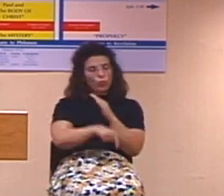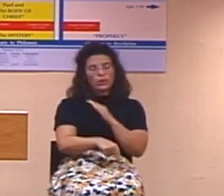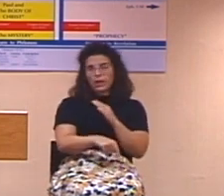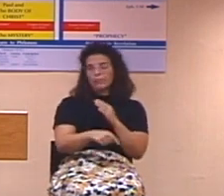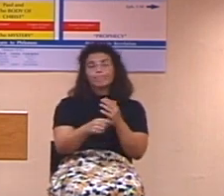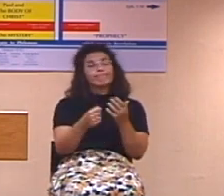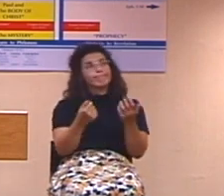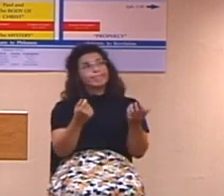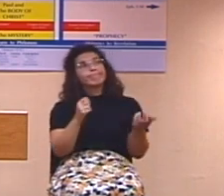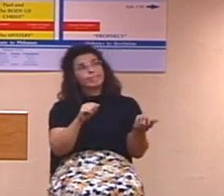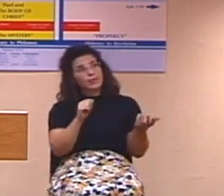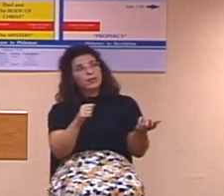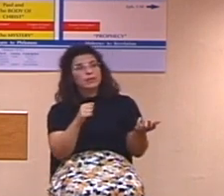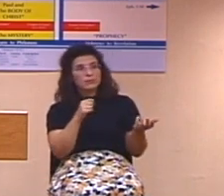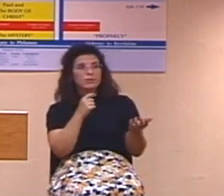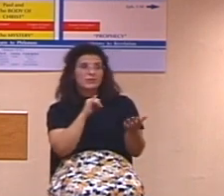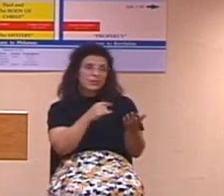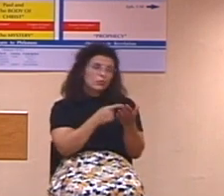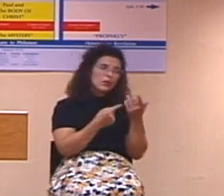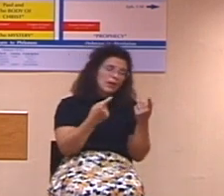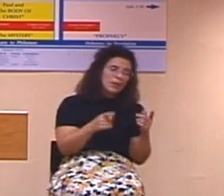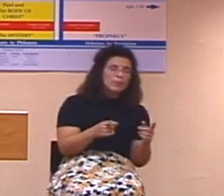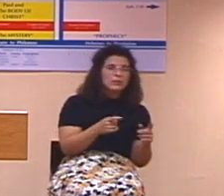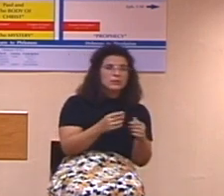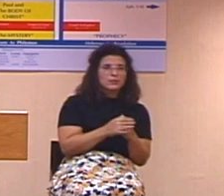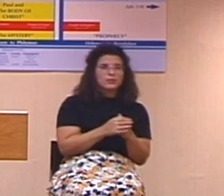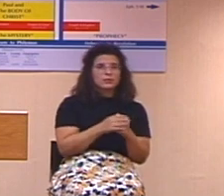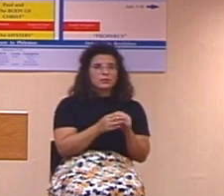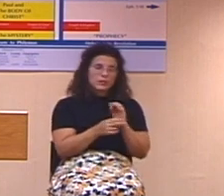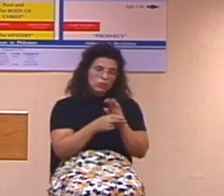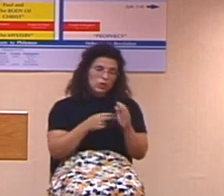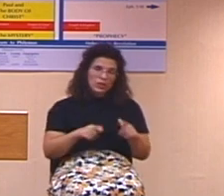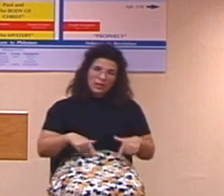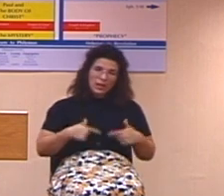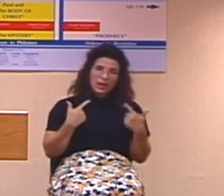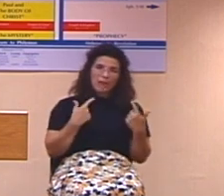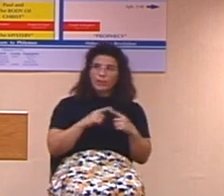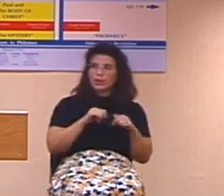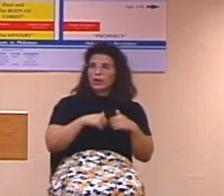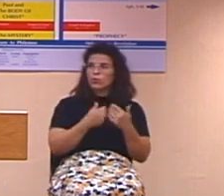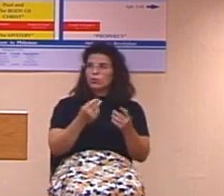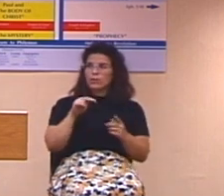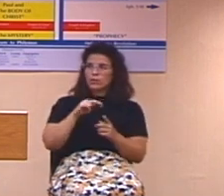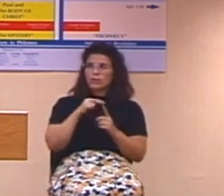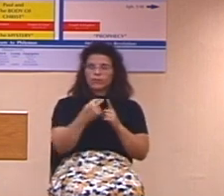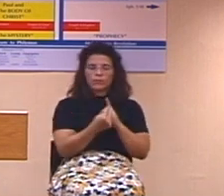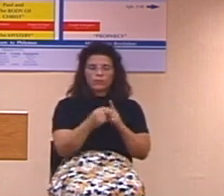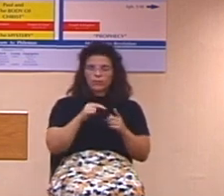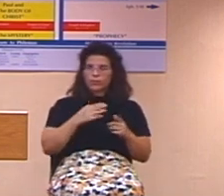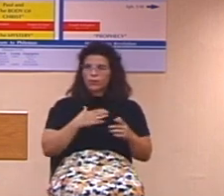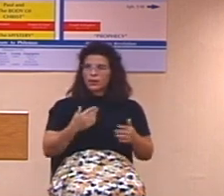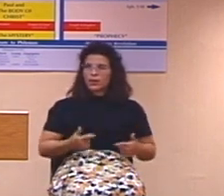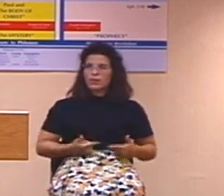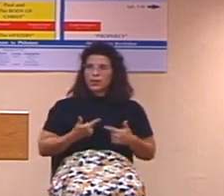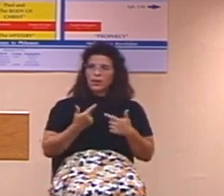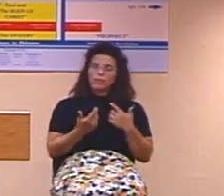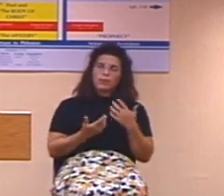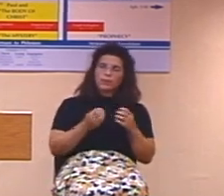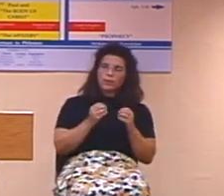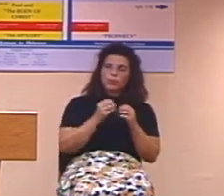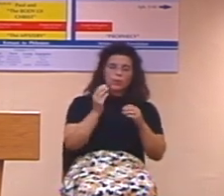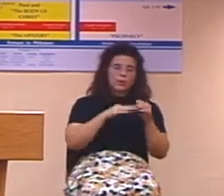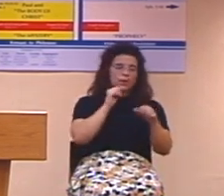Well, yeah, it is. Duh. It's what happens. It's called life. But how do I view my life? Hey, how about a more